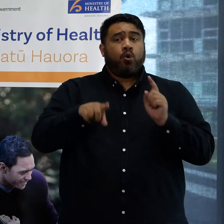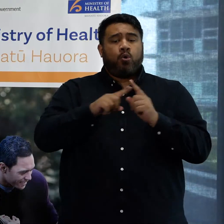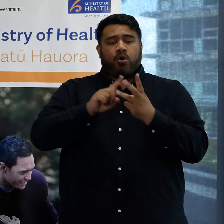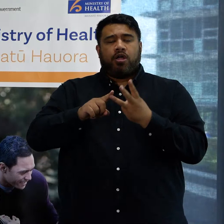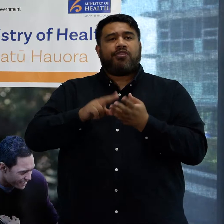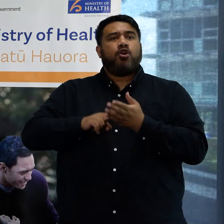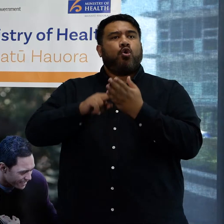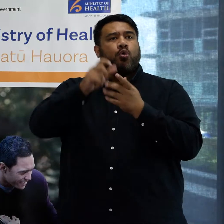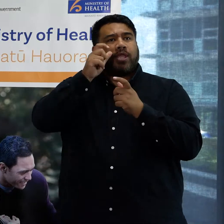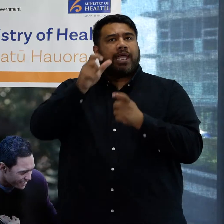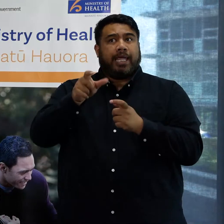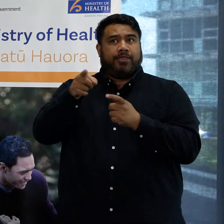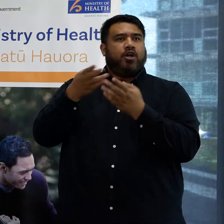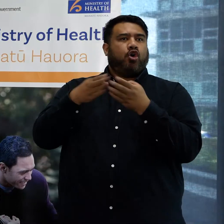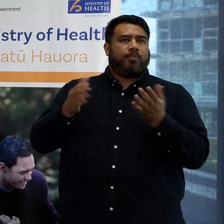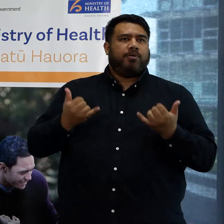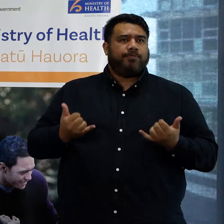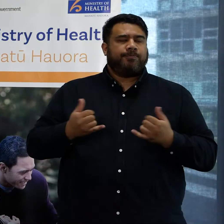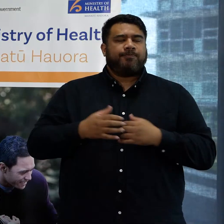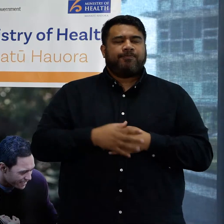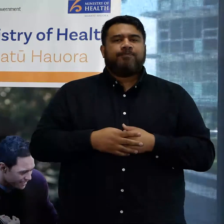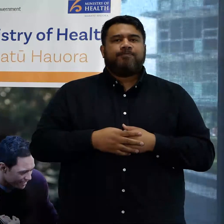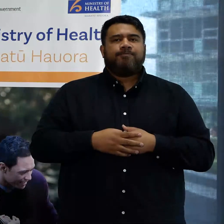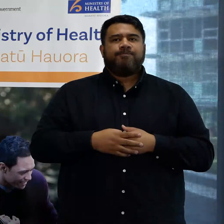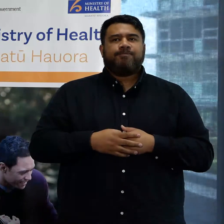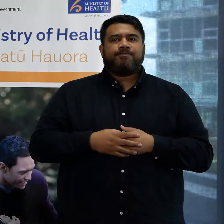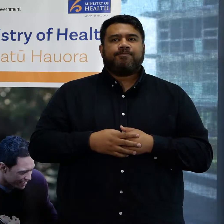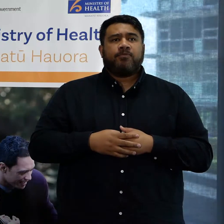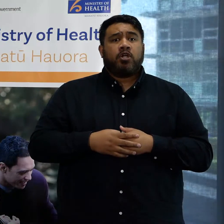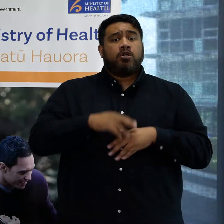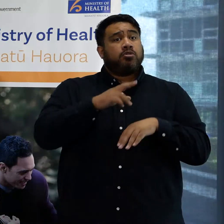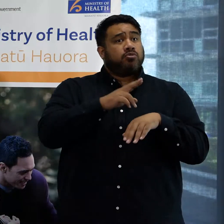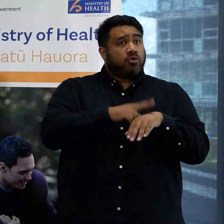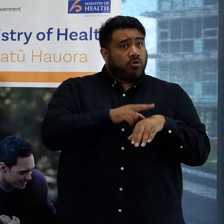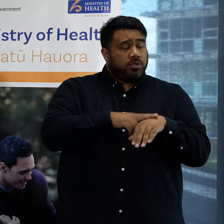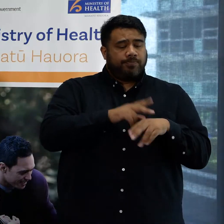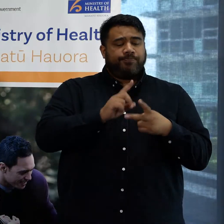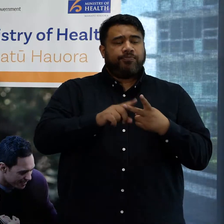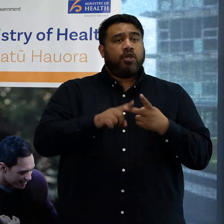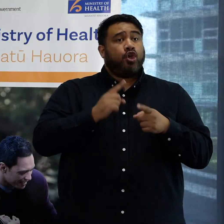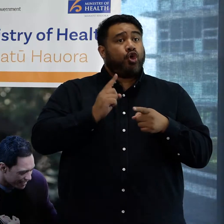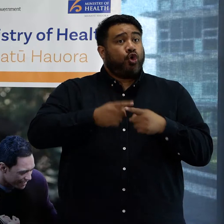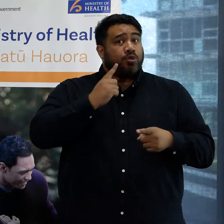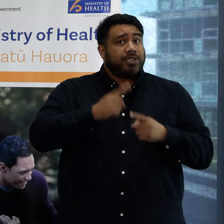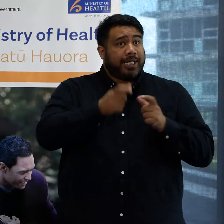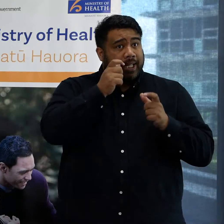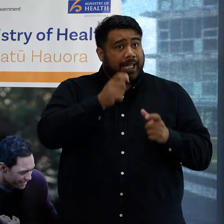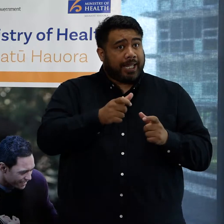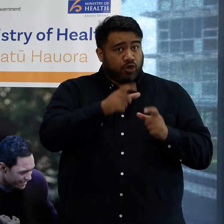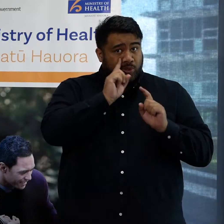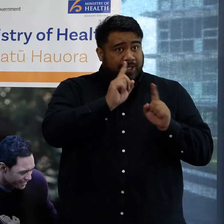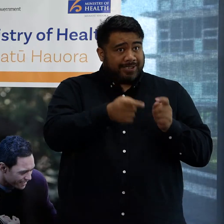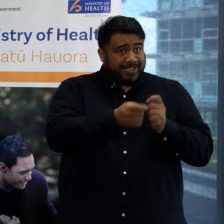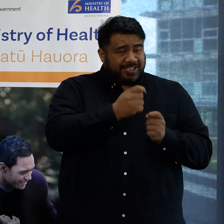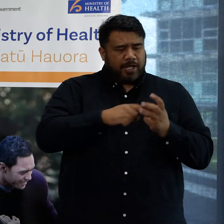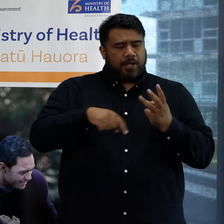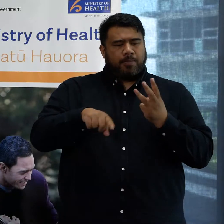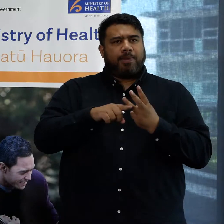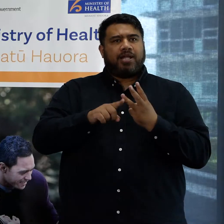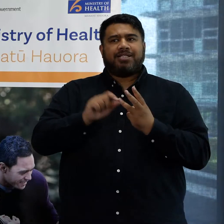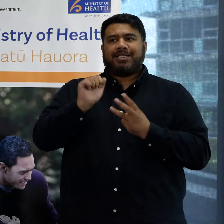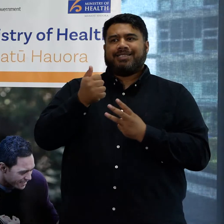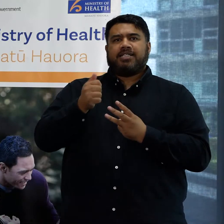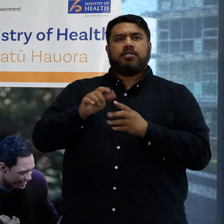is also available. So there are, in addition to GPs and urgent care sites, we also have the 6 permanent community